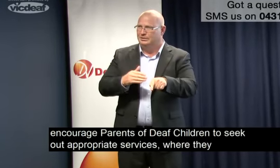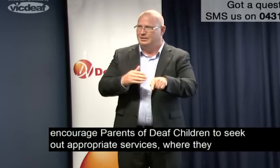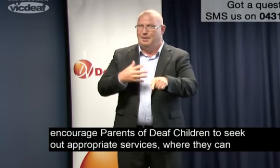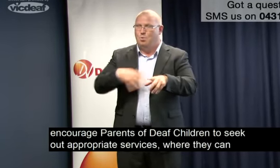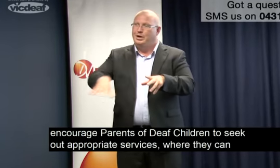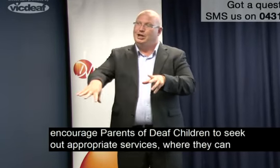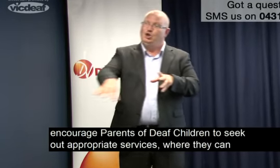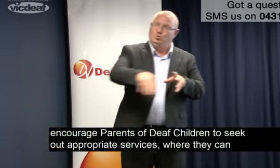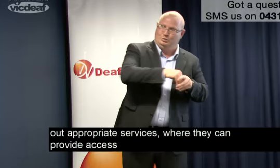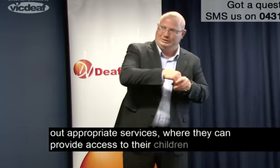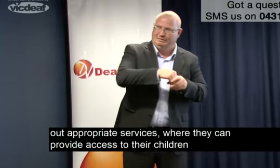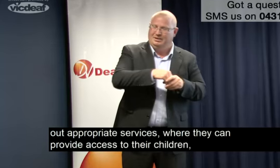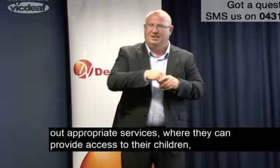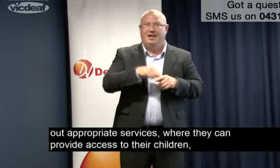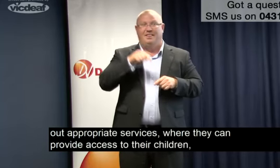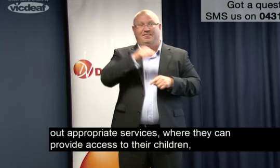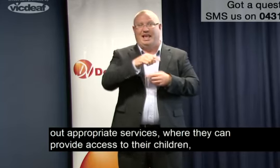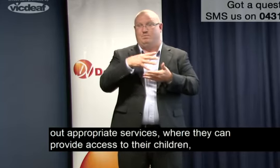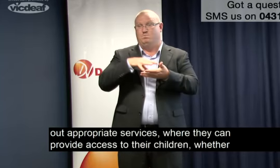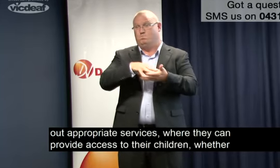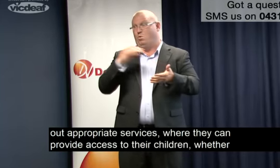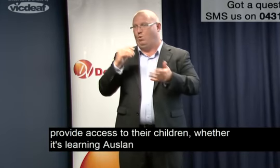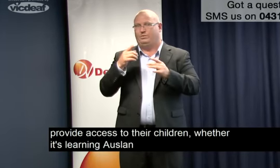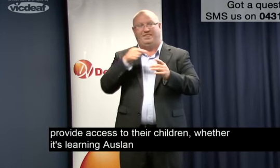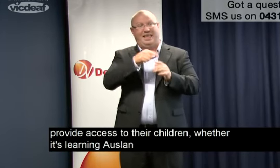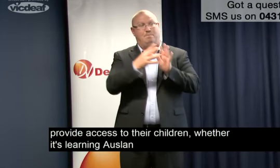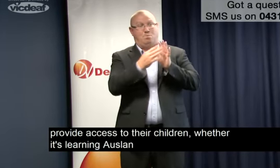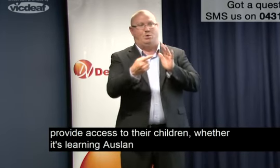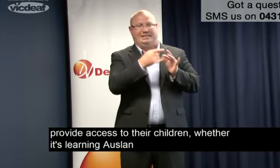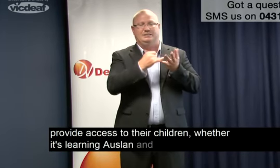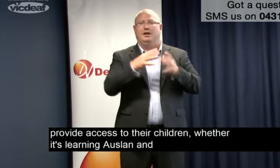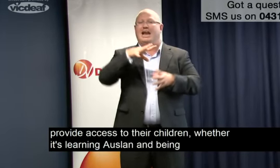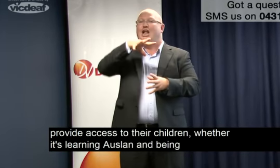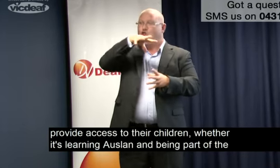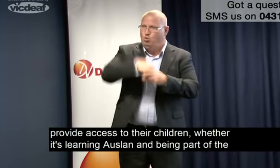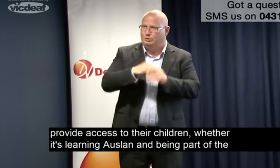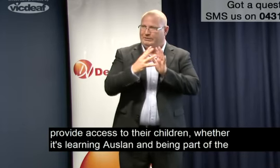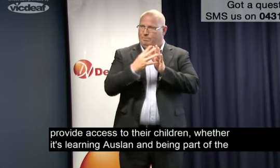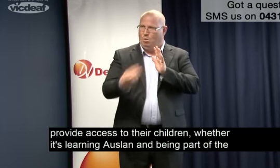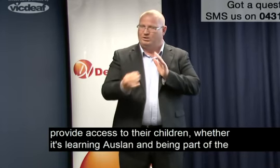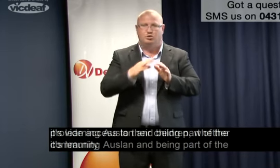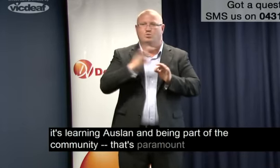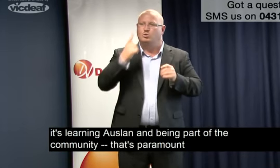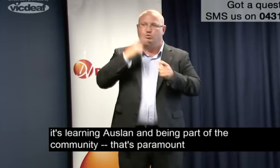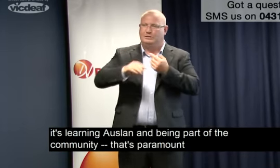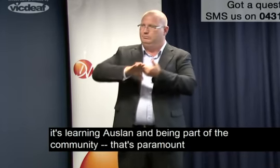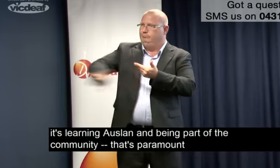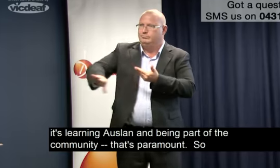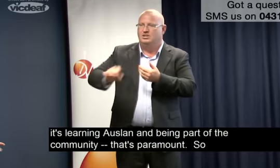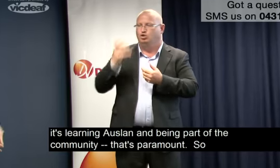of the deaf community. That's paramount. So being included, and with this model, it is an inclusive approach. We're not